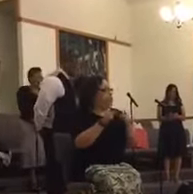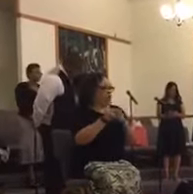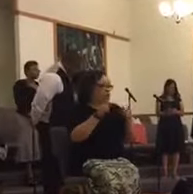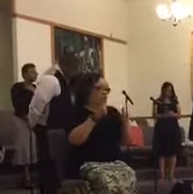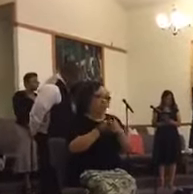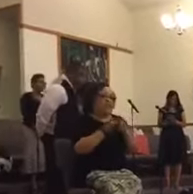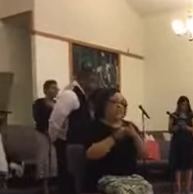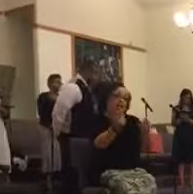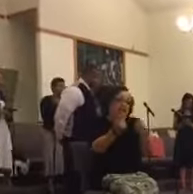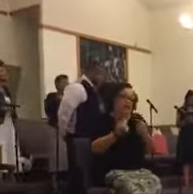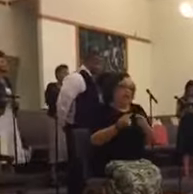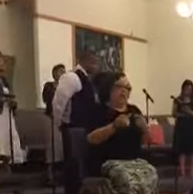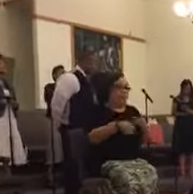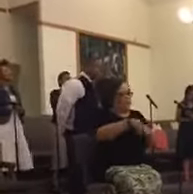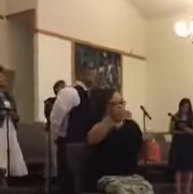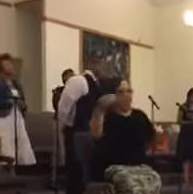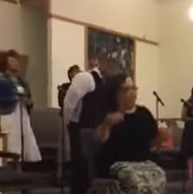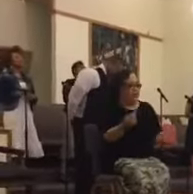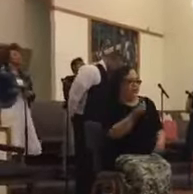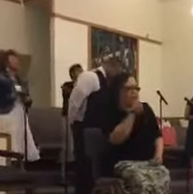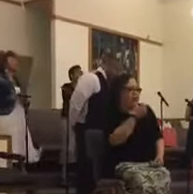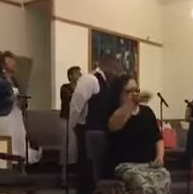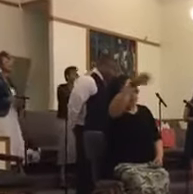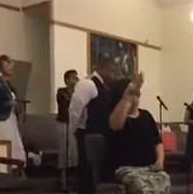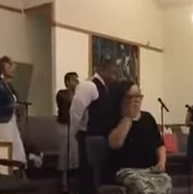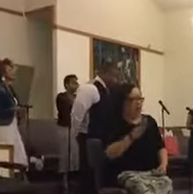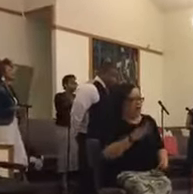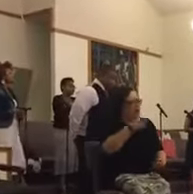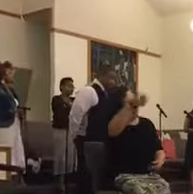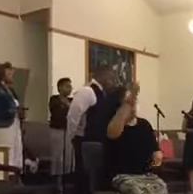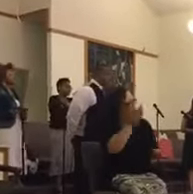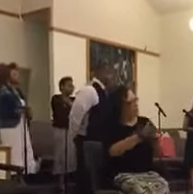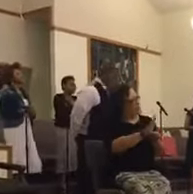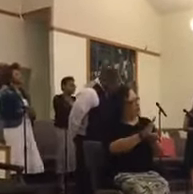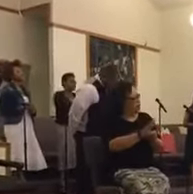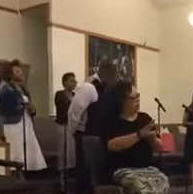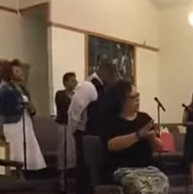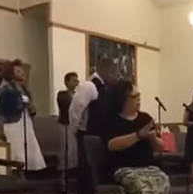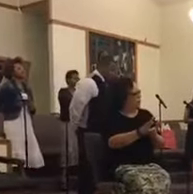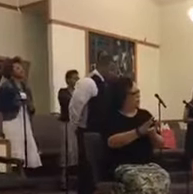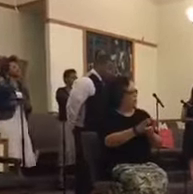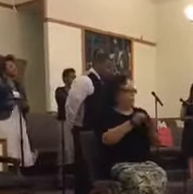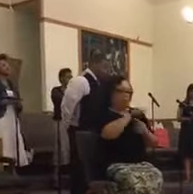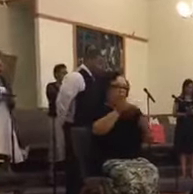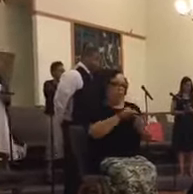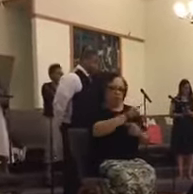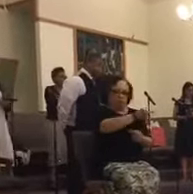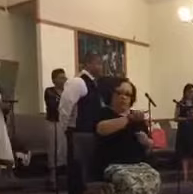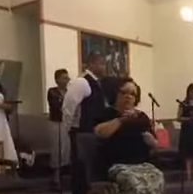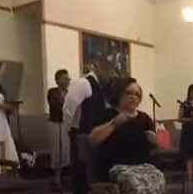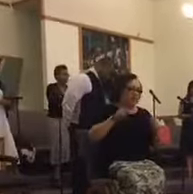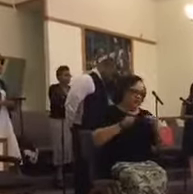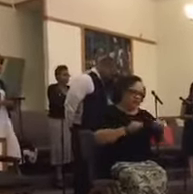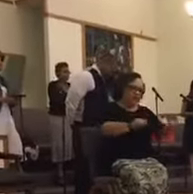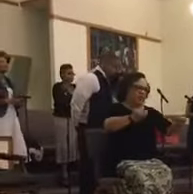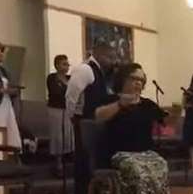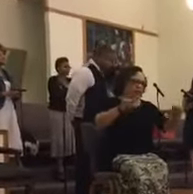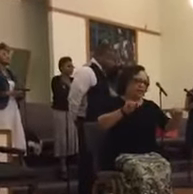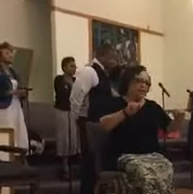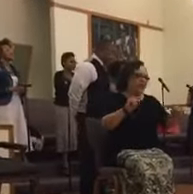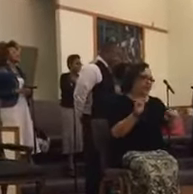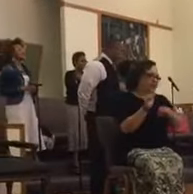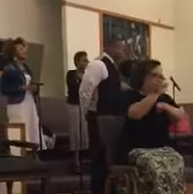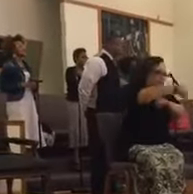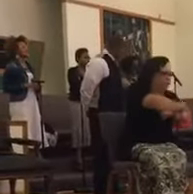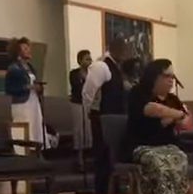God. Is it God all right? When they tried to defeat him, what they ended up doing is praying